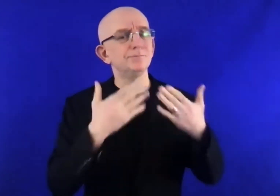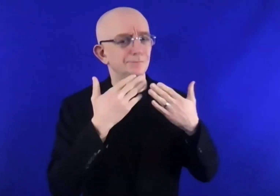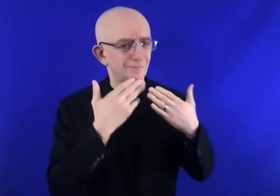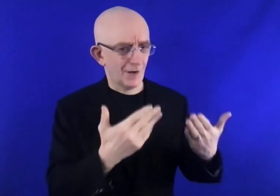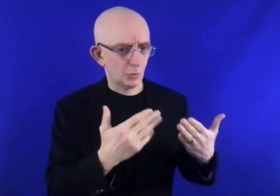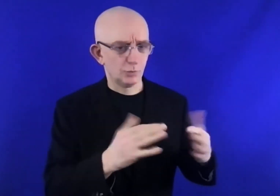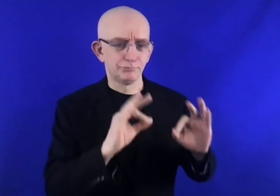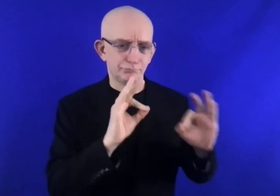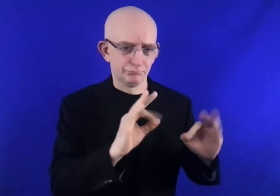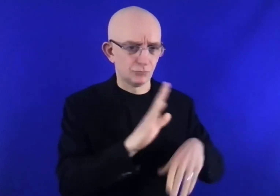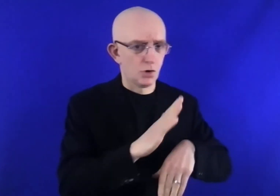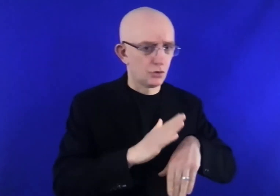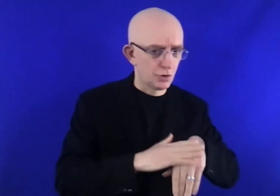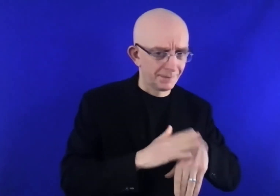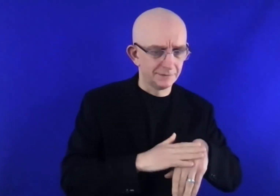said,